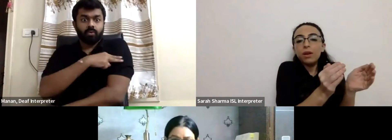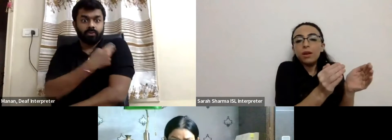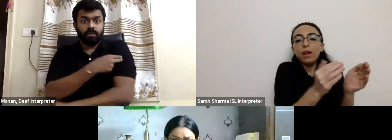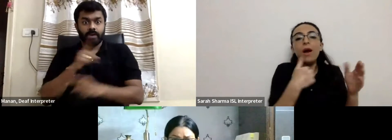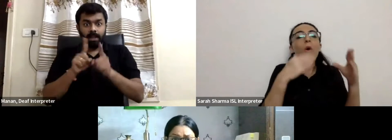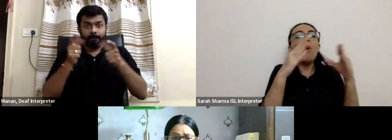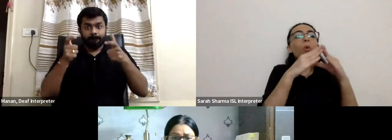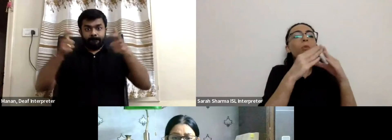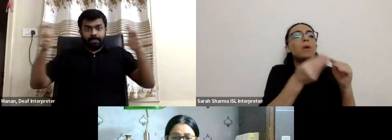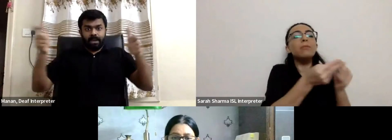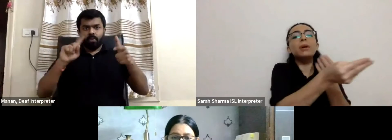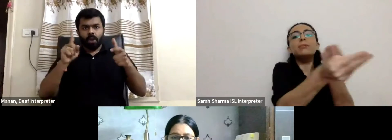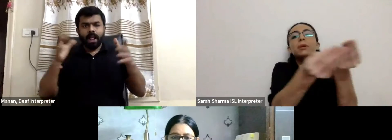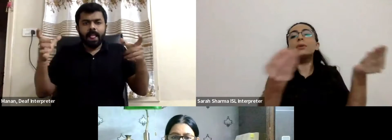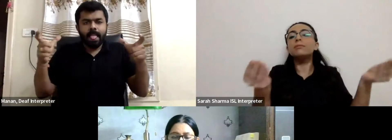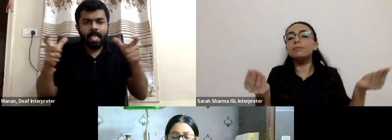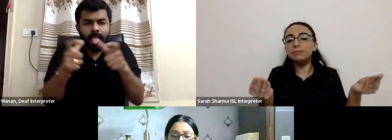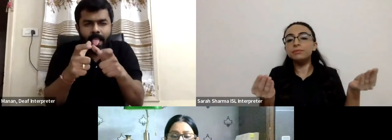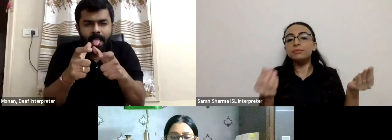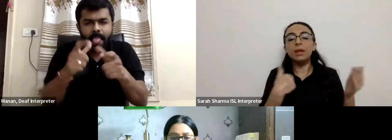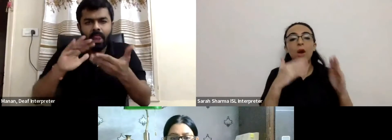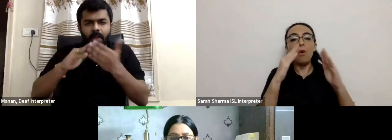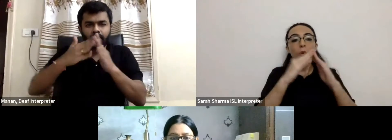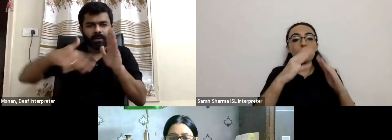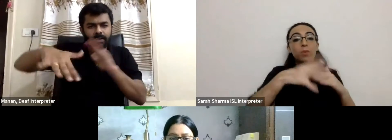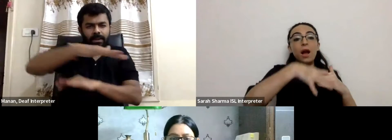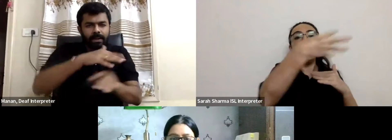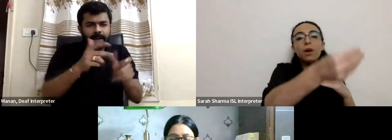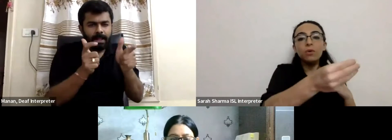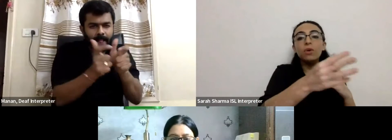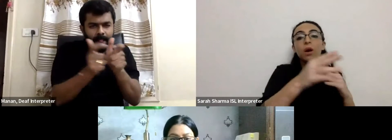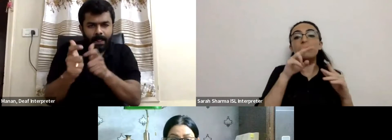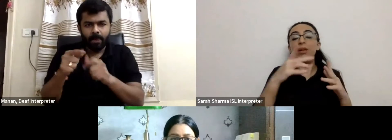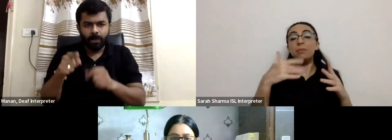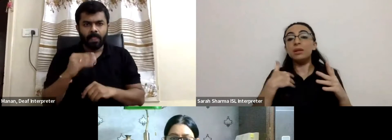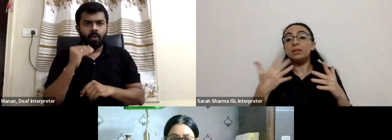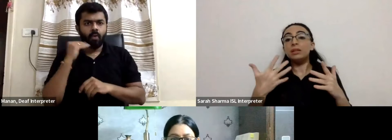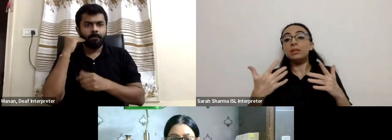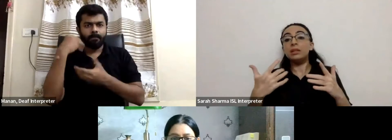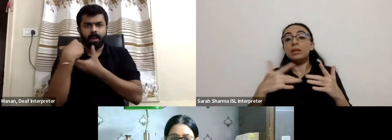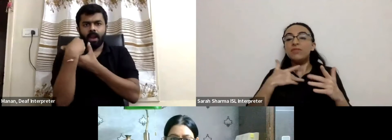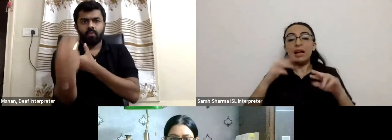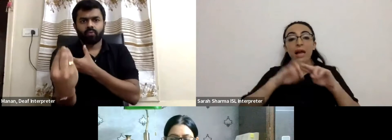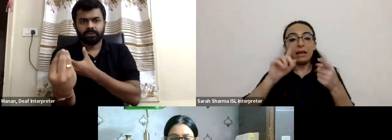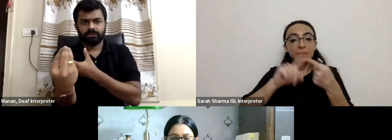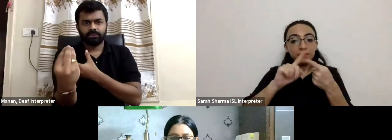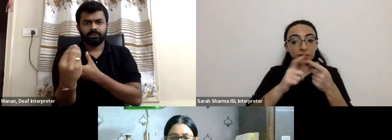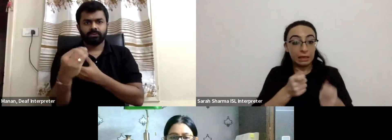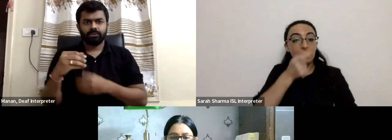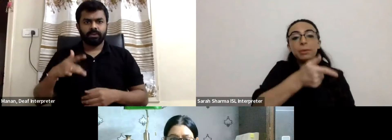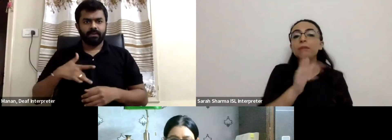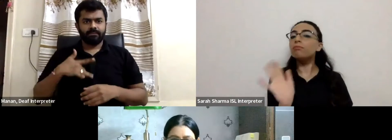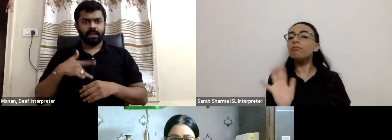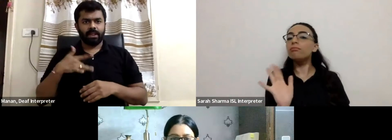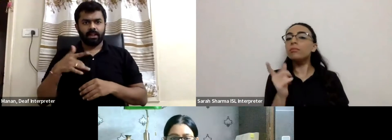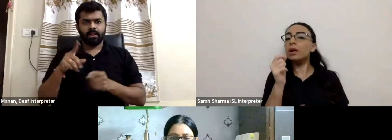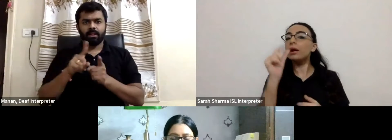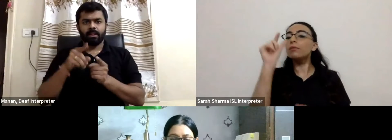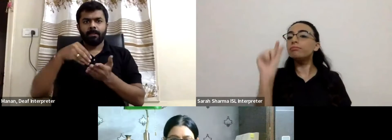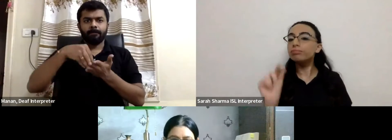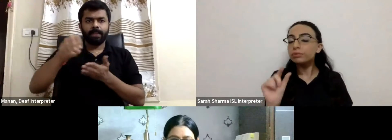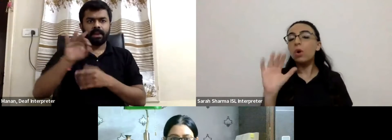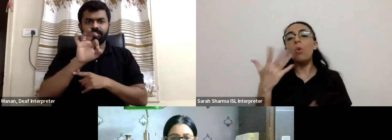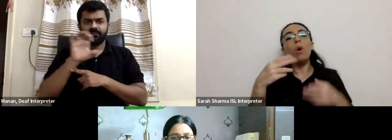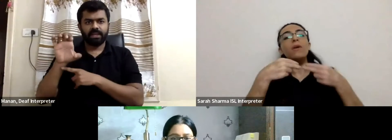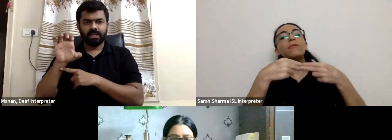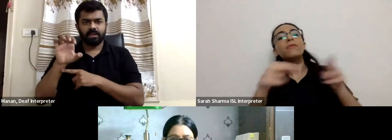people in the neighborhood without any fee or any cost for consultation,